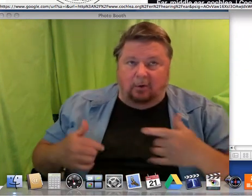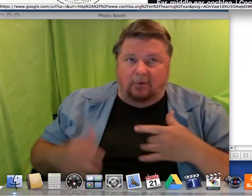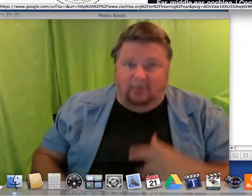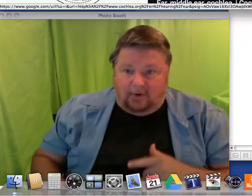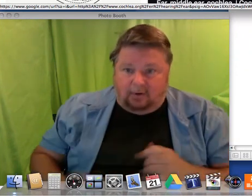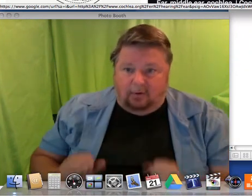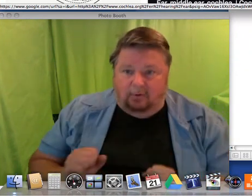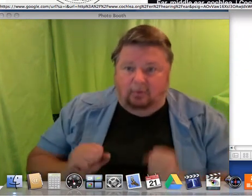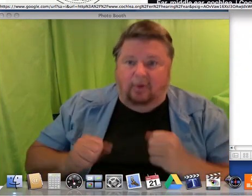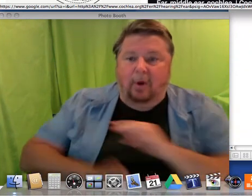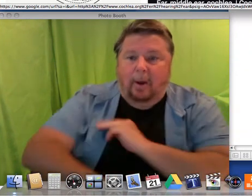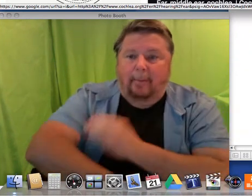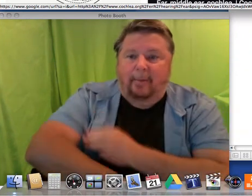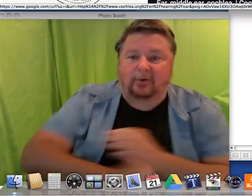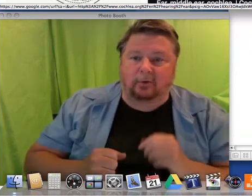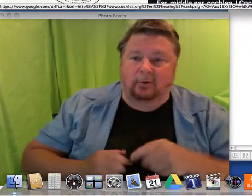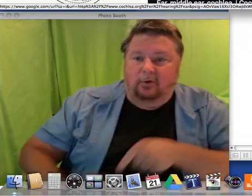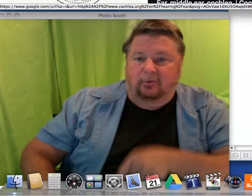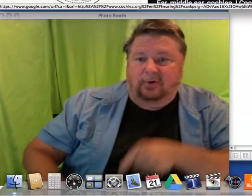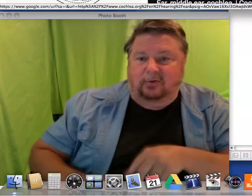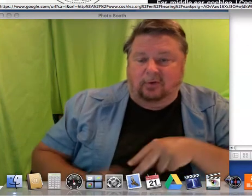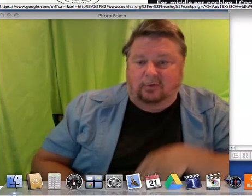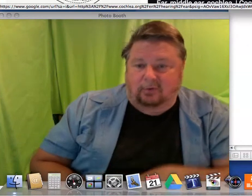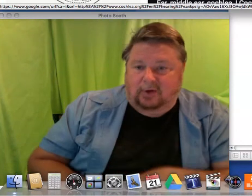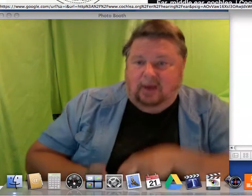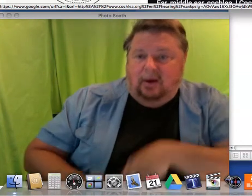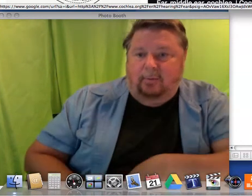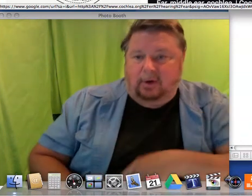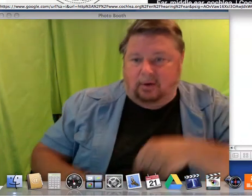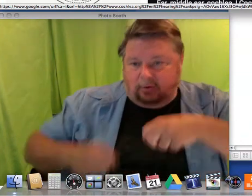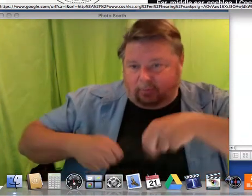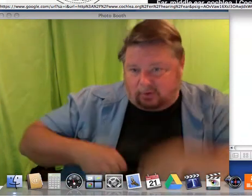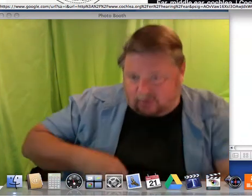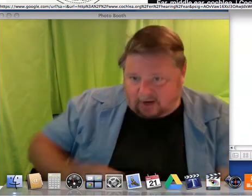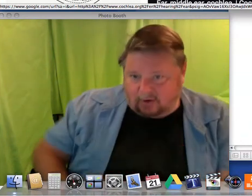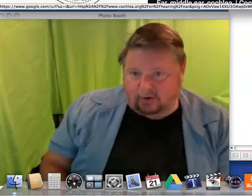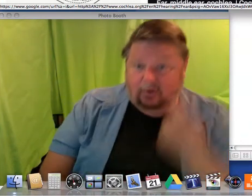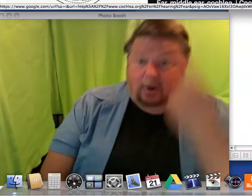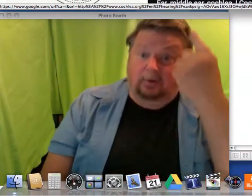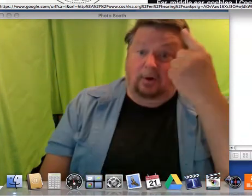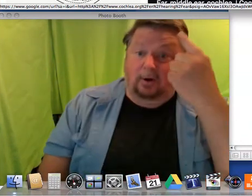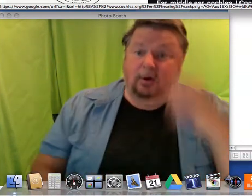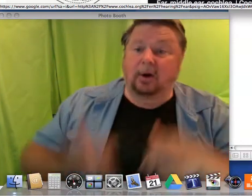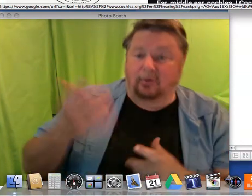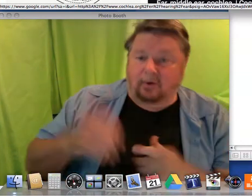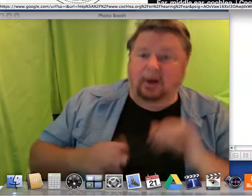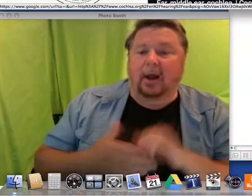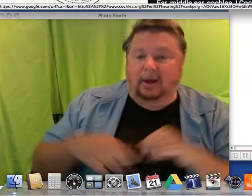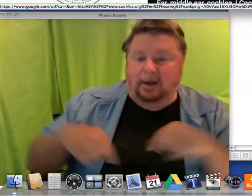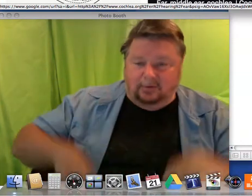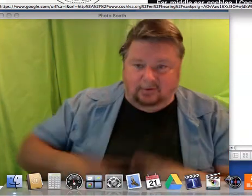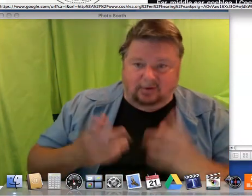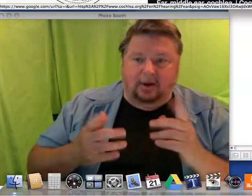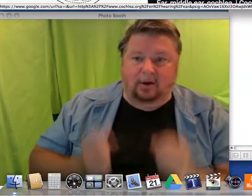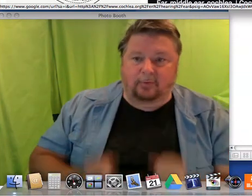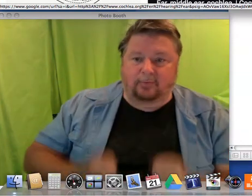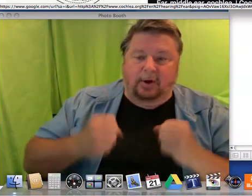you feel, you have a muscle resistance to stand up, and then you push down and you get taller, right? And